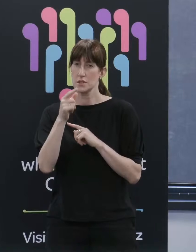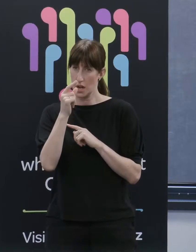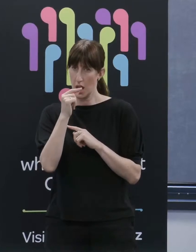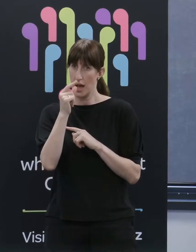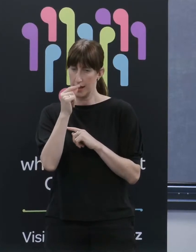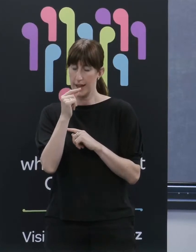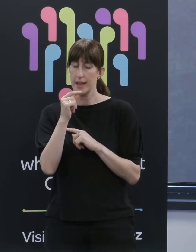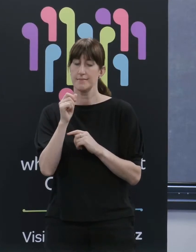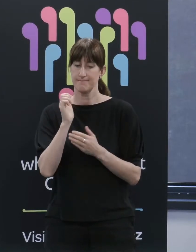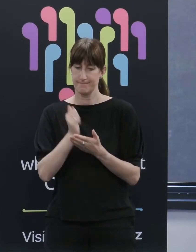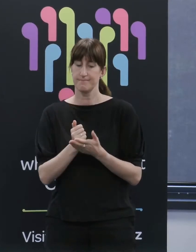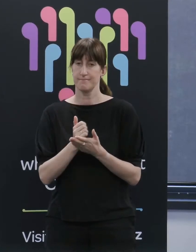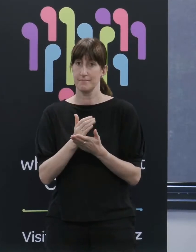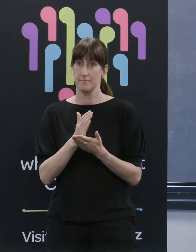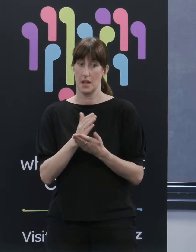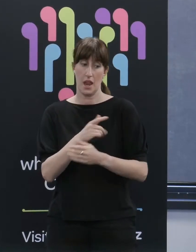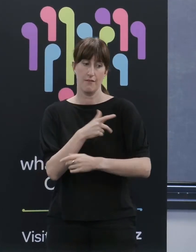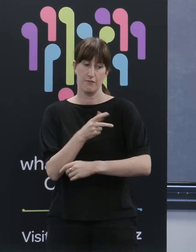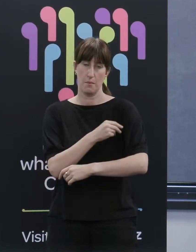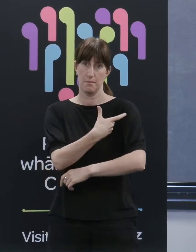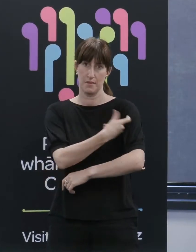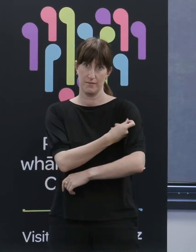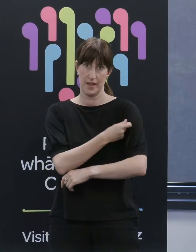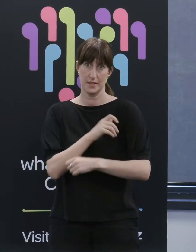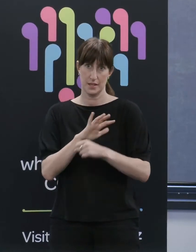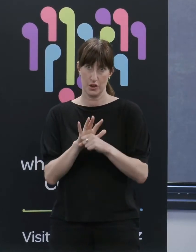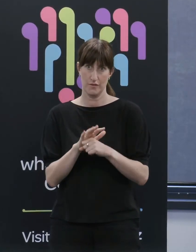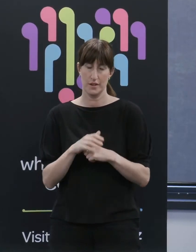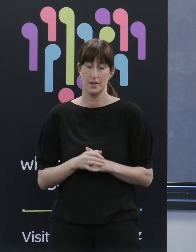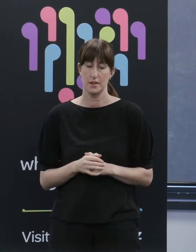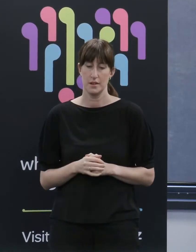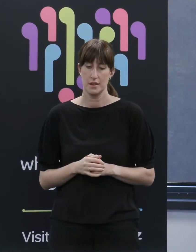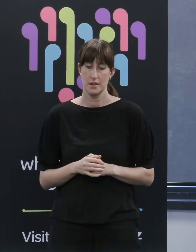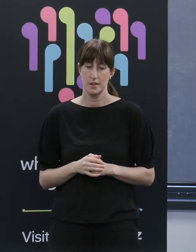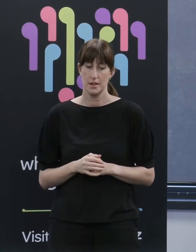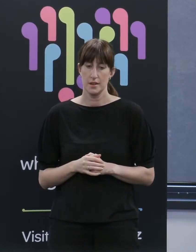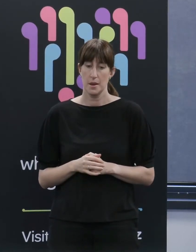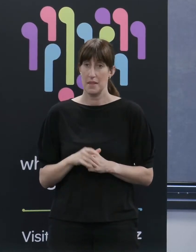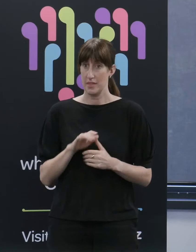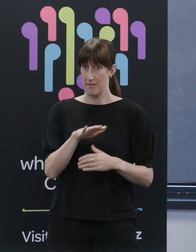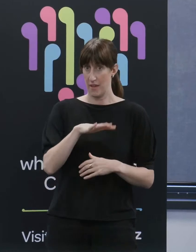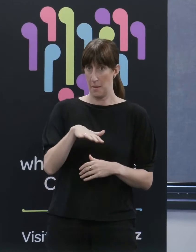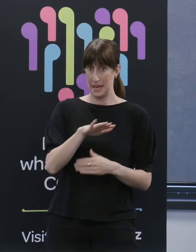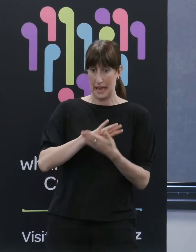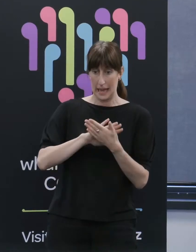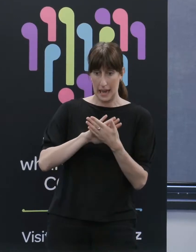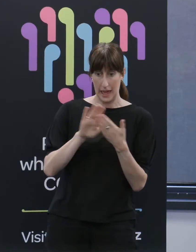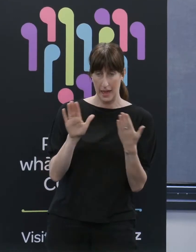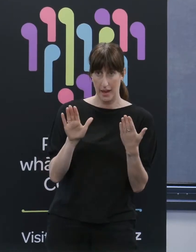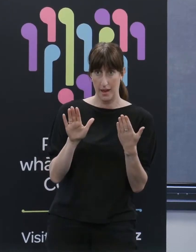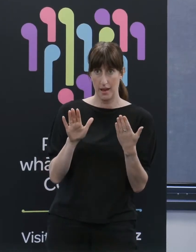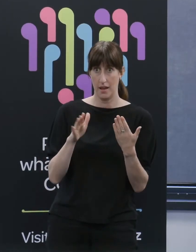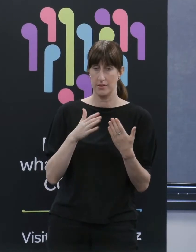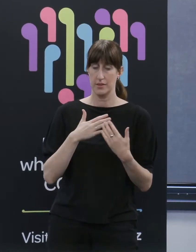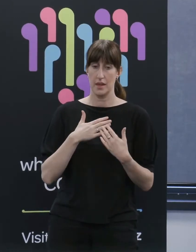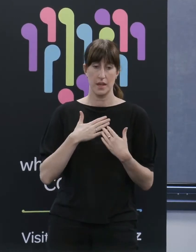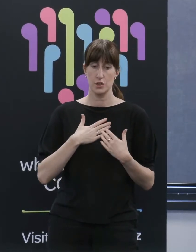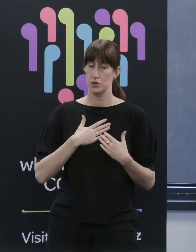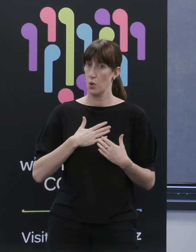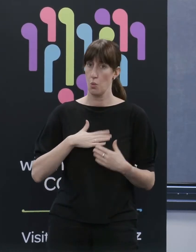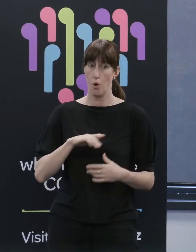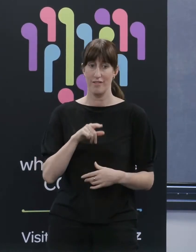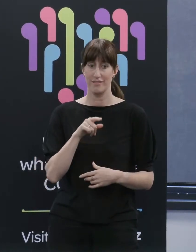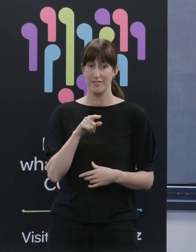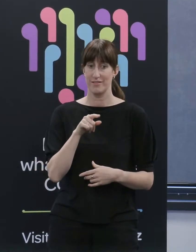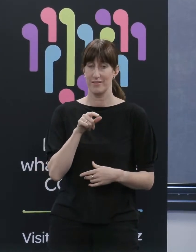doubt. But one thing I do want to say is the family were very clear that they didn't want this death, this unfortunate and very sad death, to